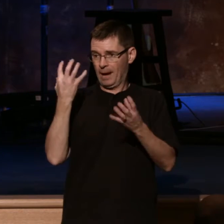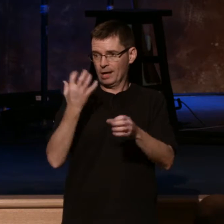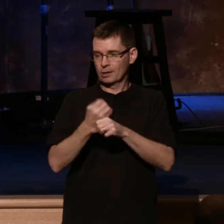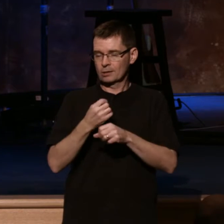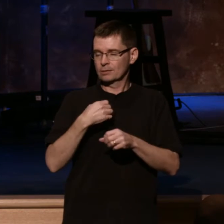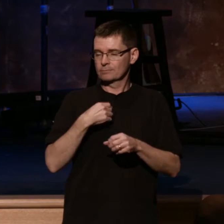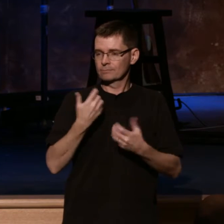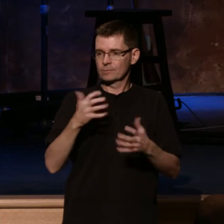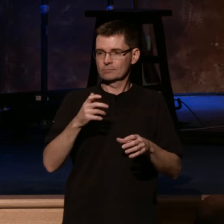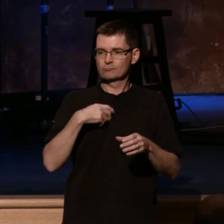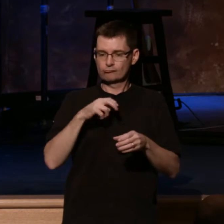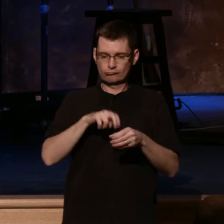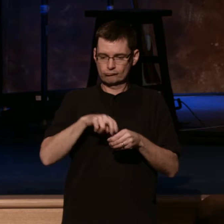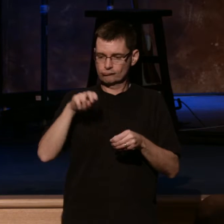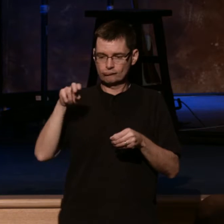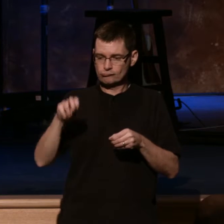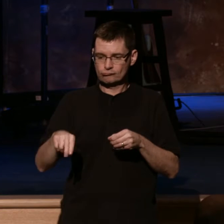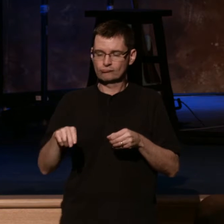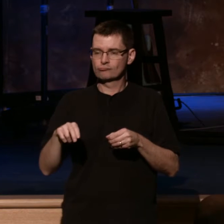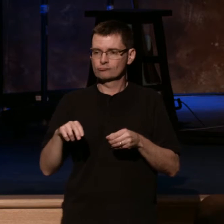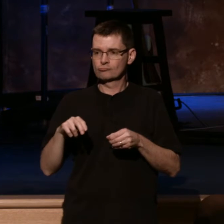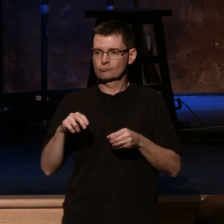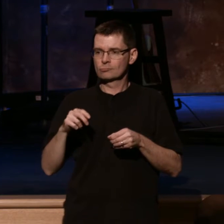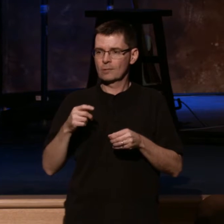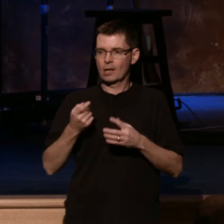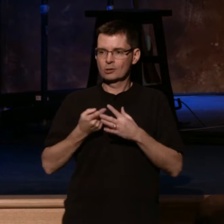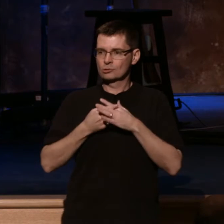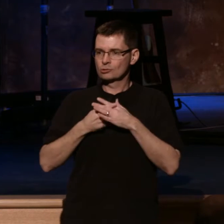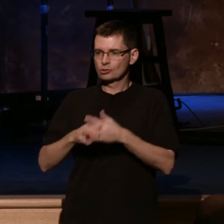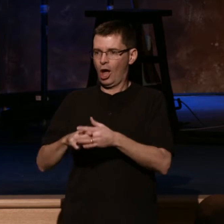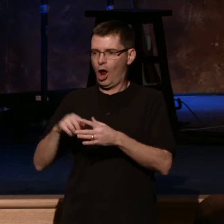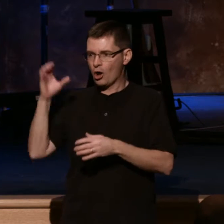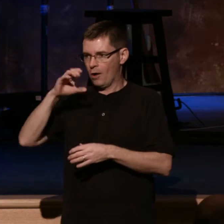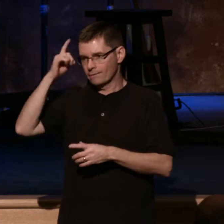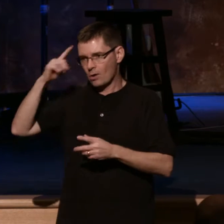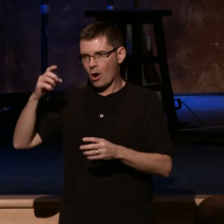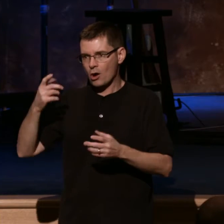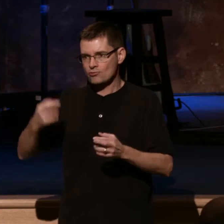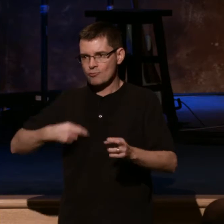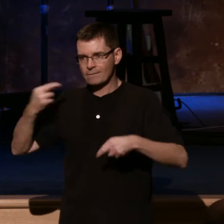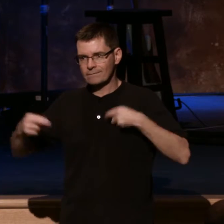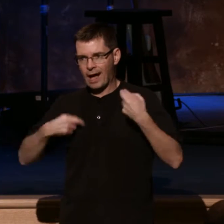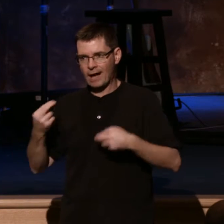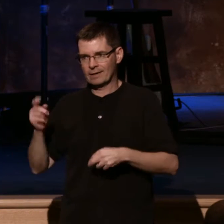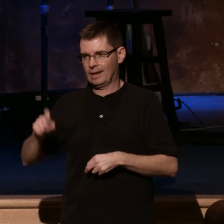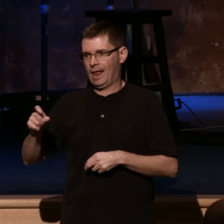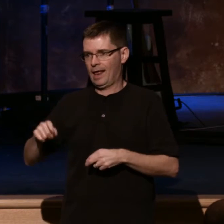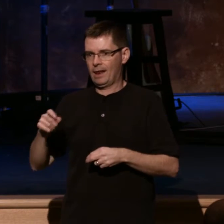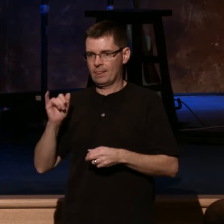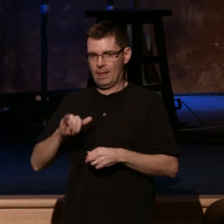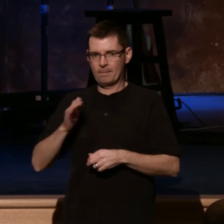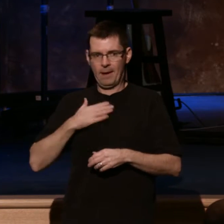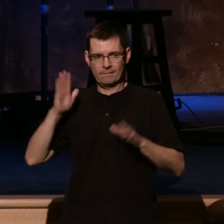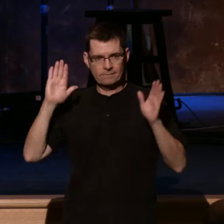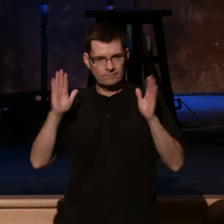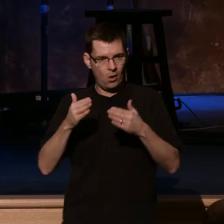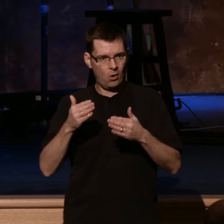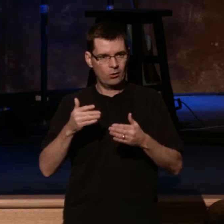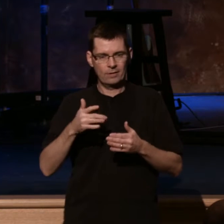off the cliff without a parachute and said, we got to go for revival. That's, if we don't have that, then we're just running laps on the Titanic